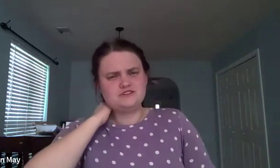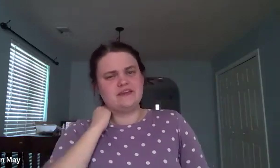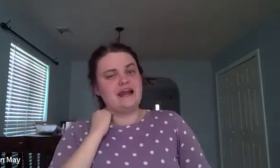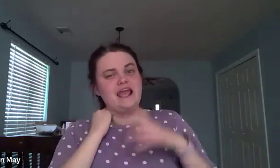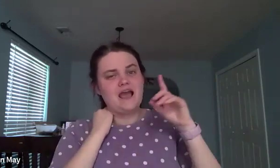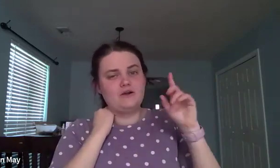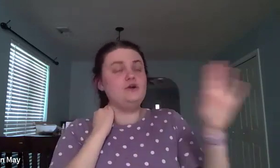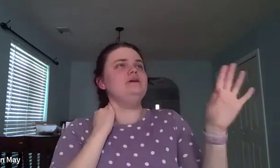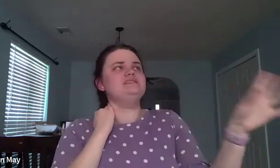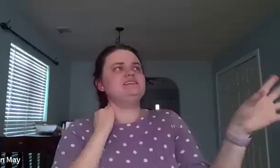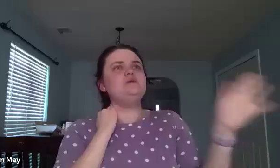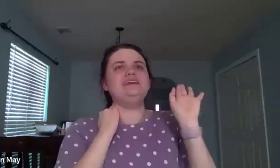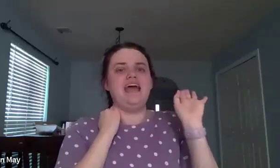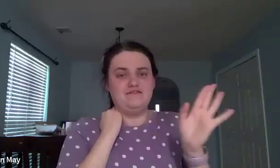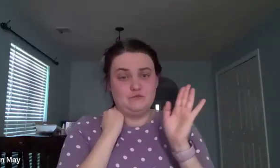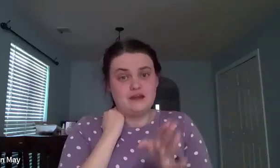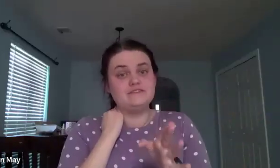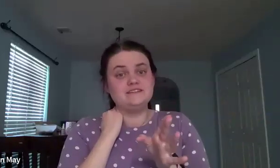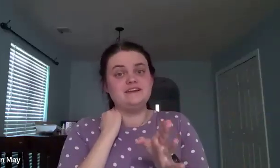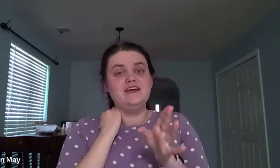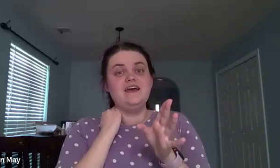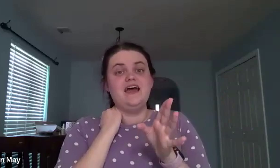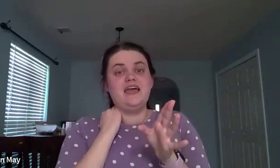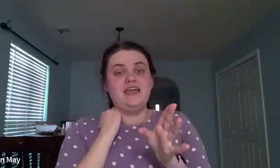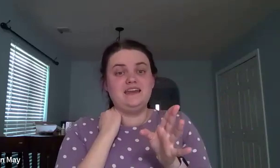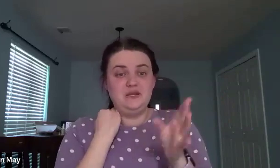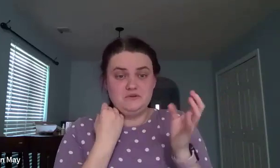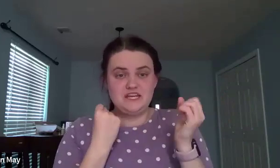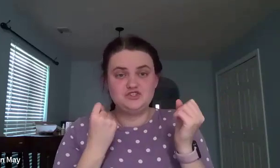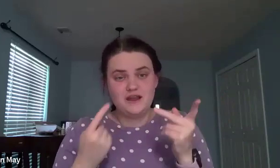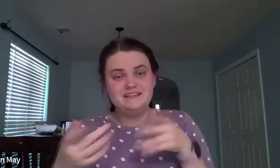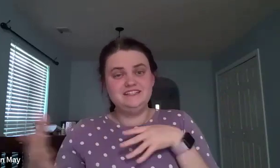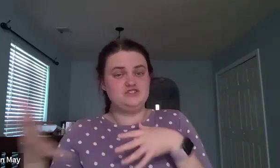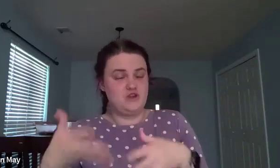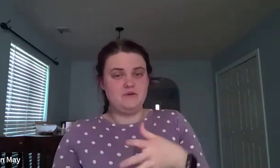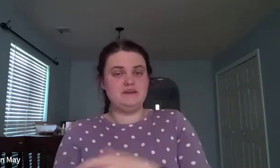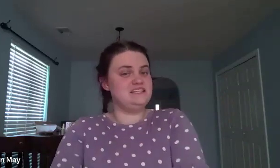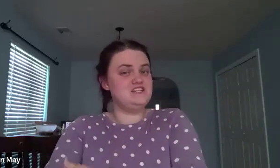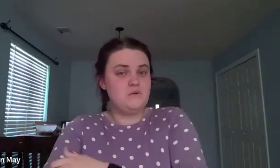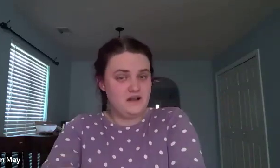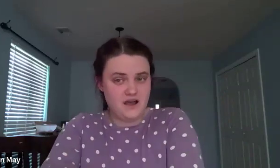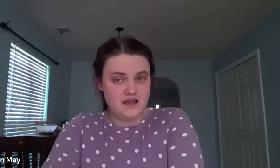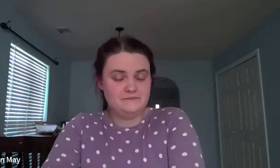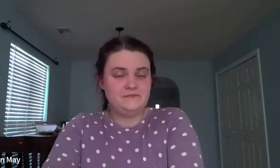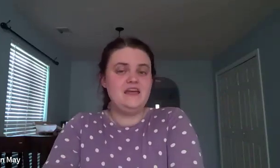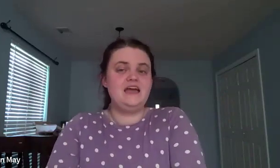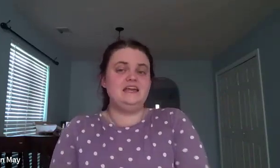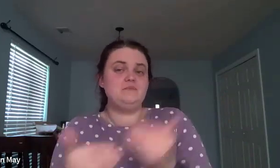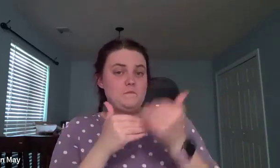something, and he was telling me what he had for breakfast. And he was like trying to describe it, but he didn't know what kind. And he kept going